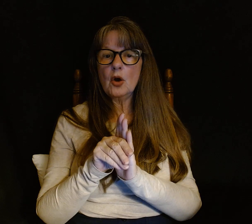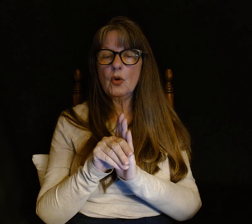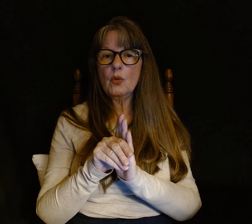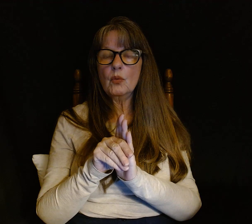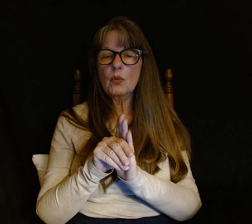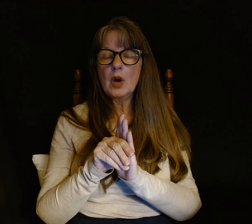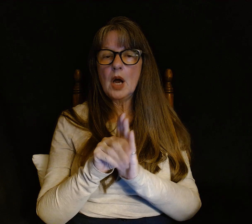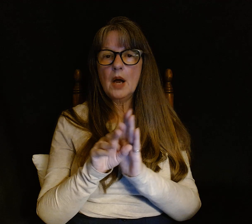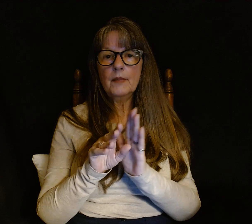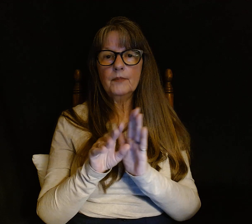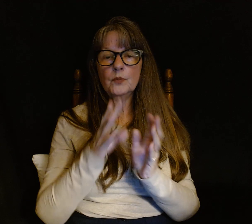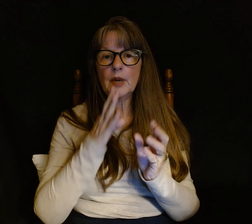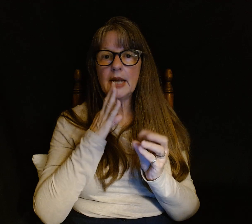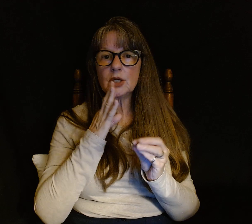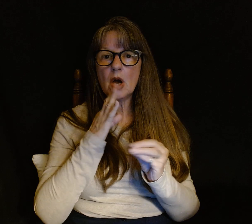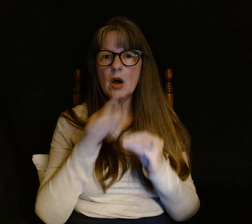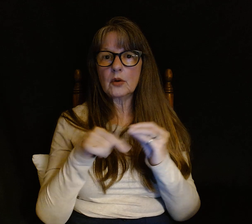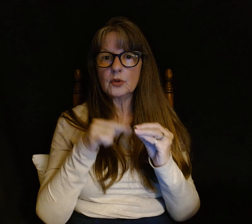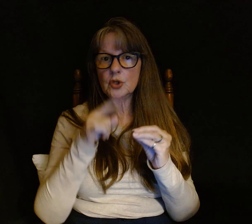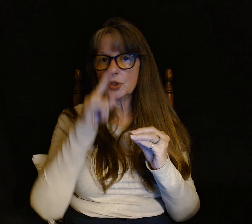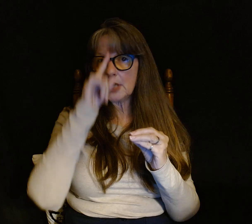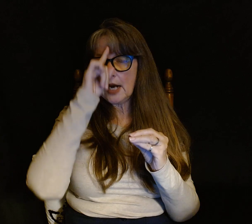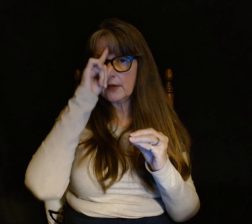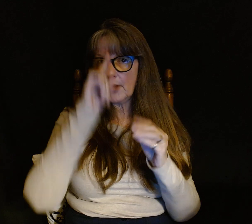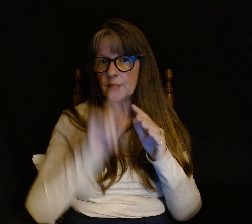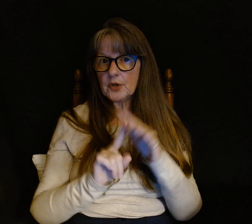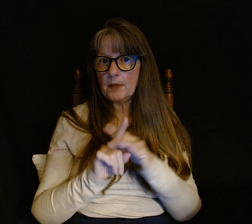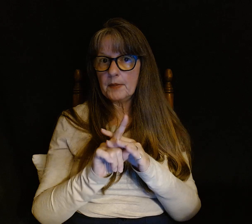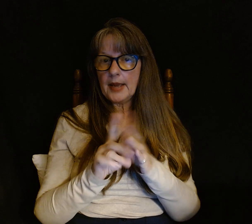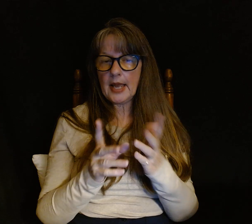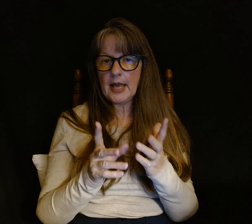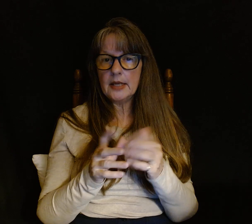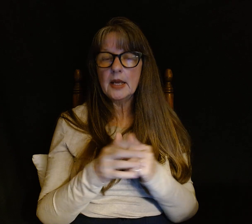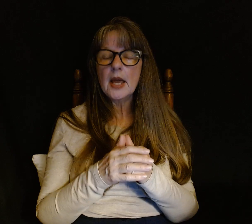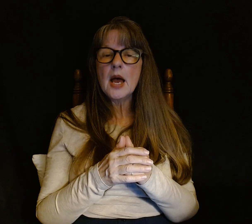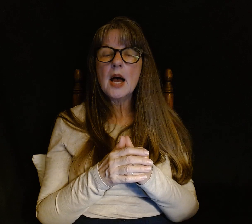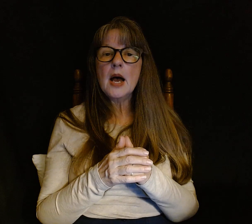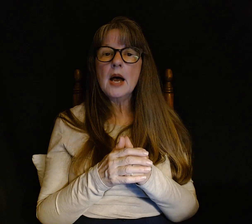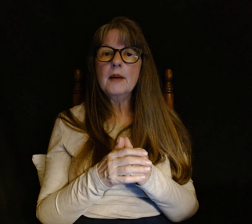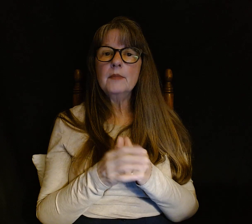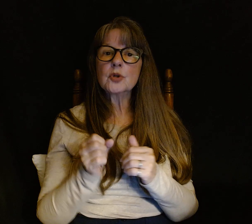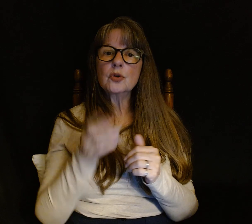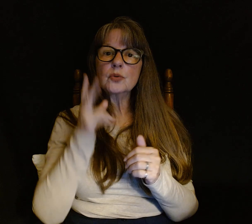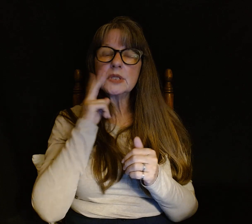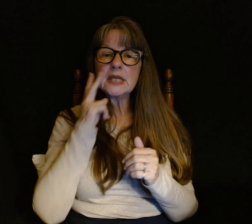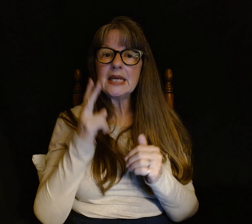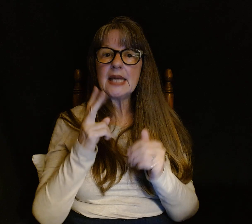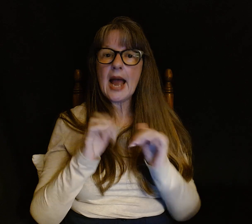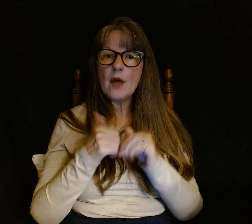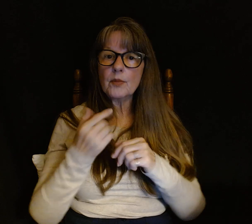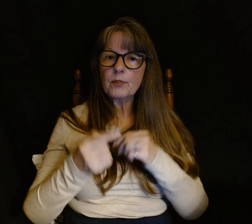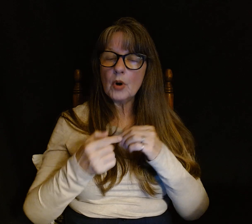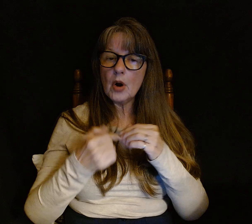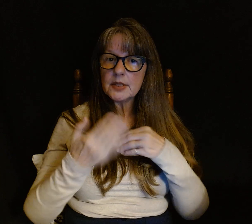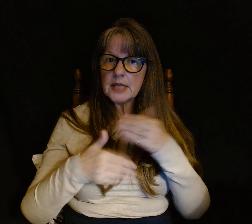video when I talk just kind of off the top of my head, so you see how the